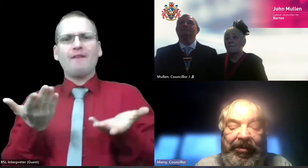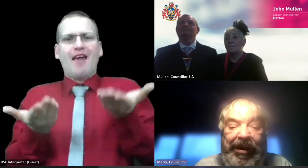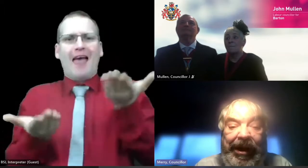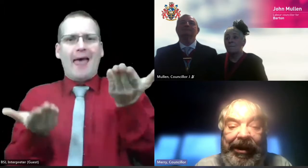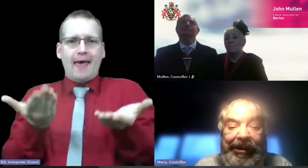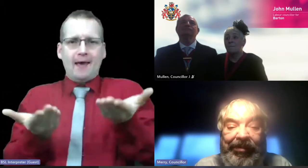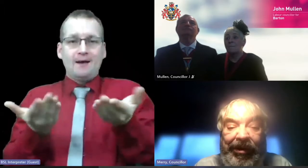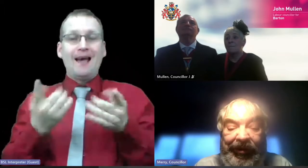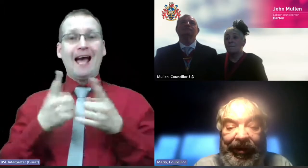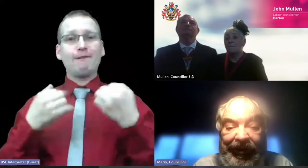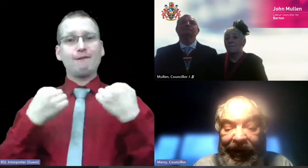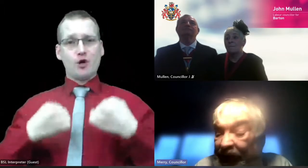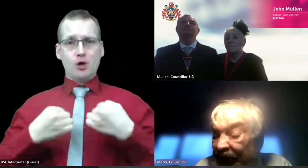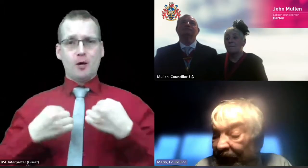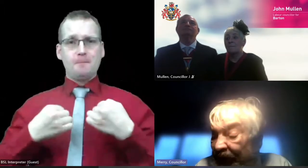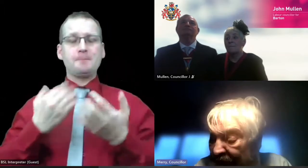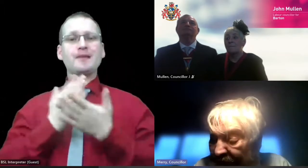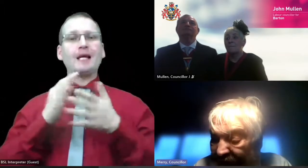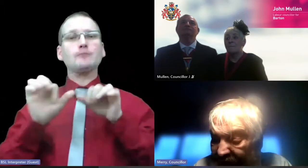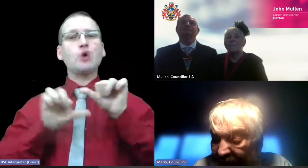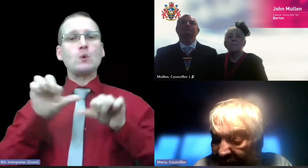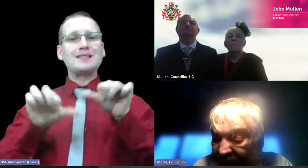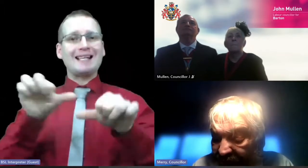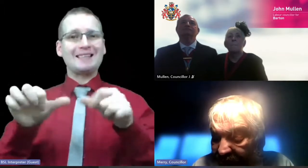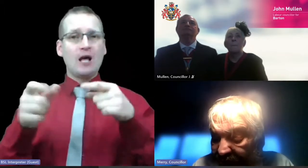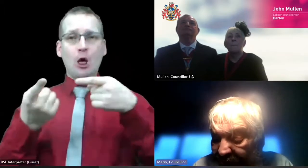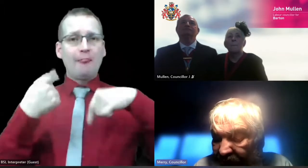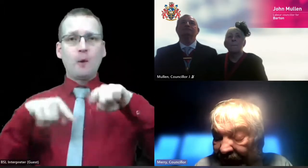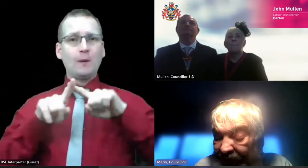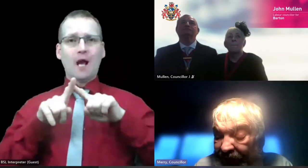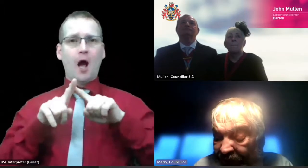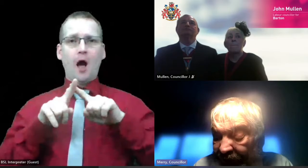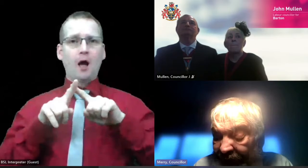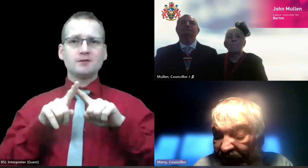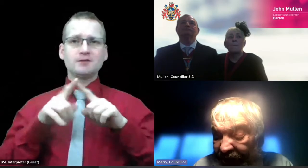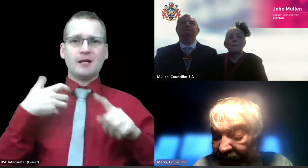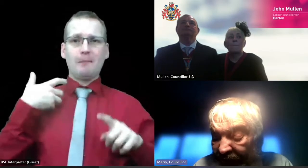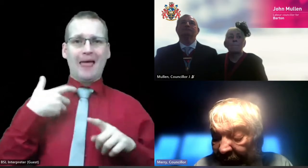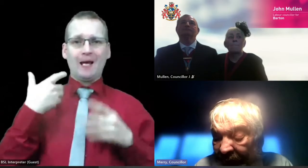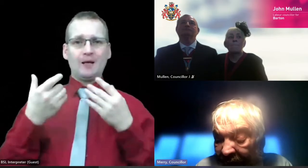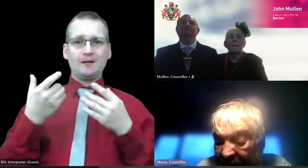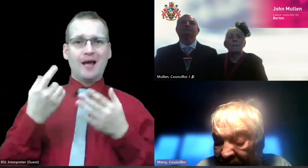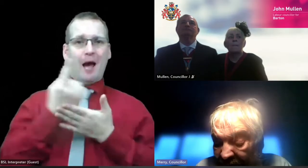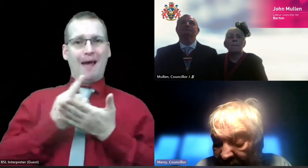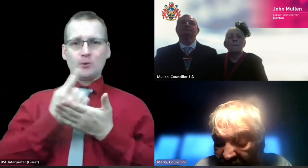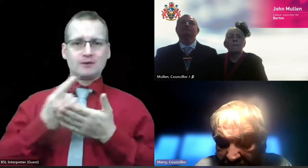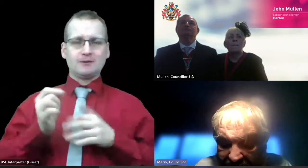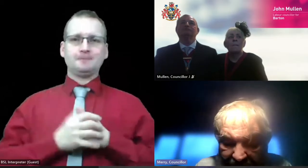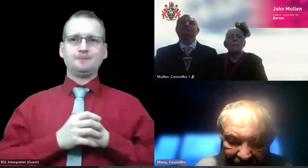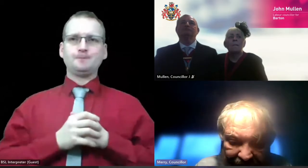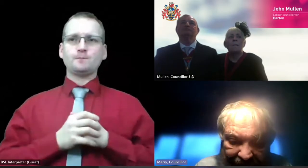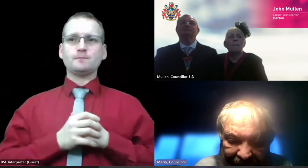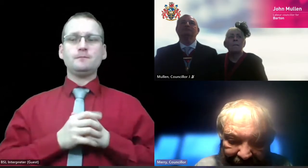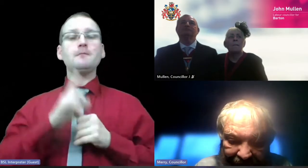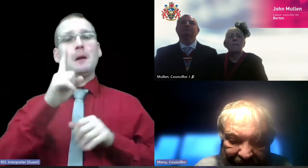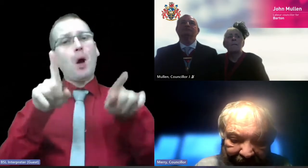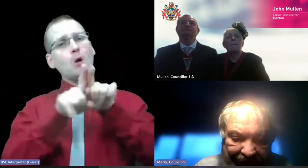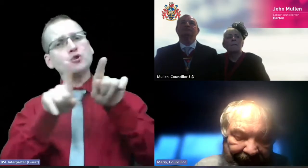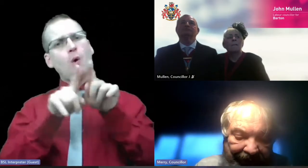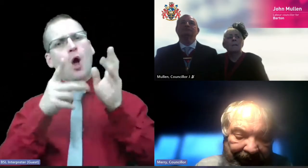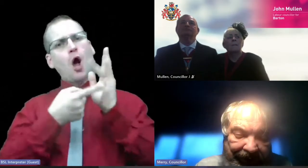and a process that we can't actually complain about. But there's also another